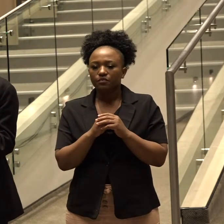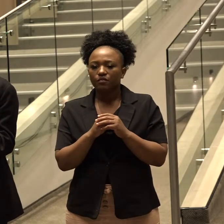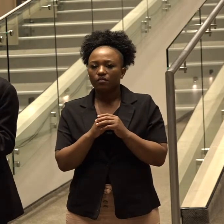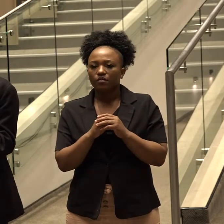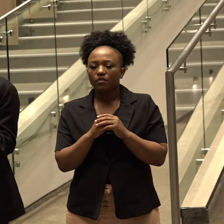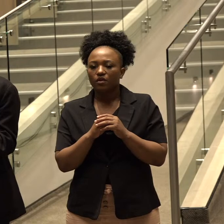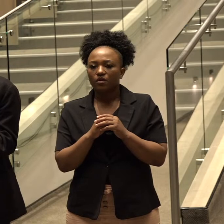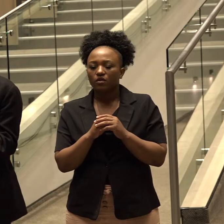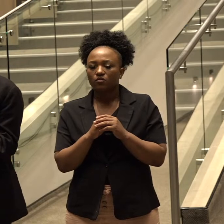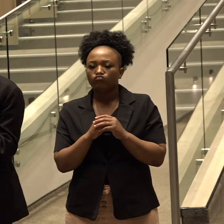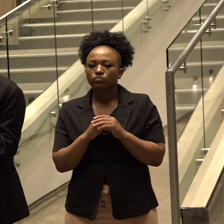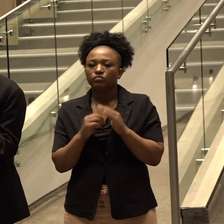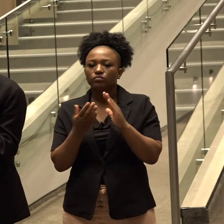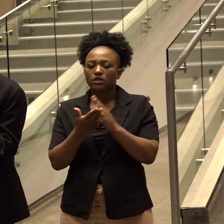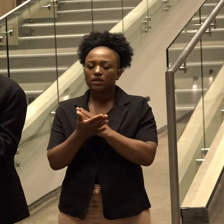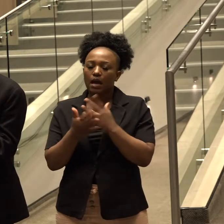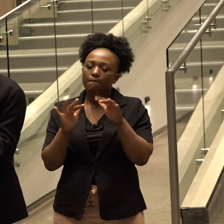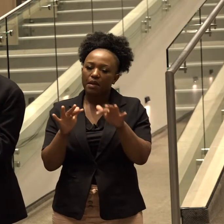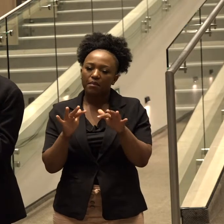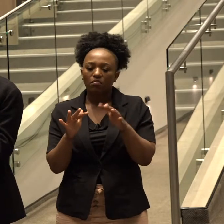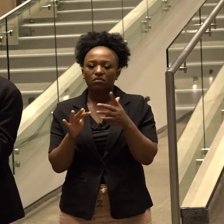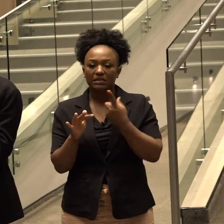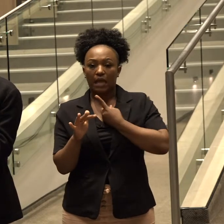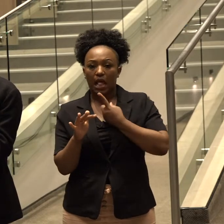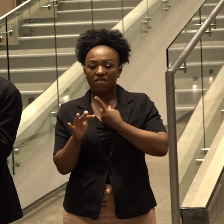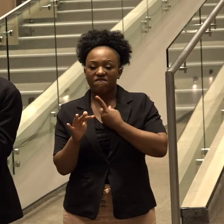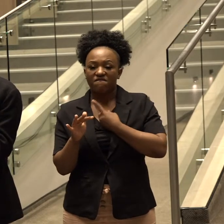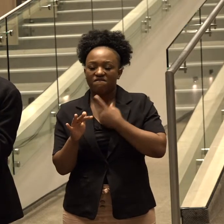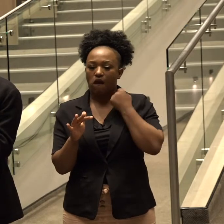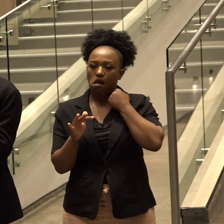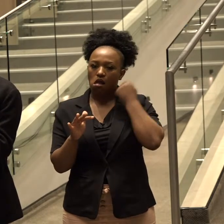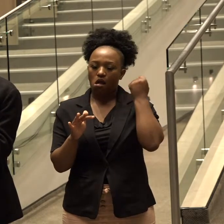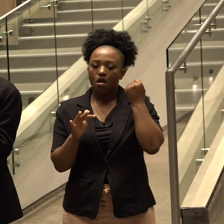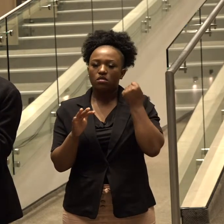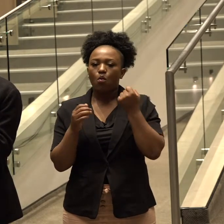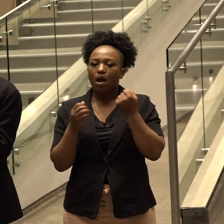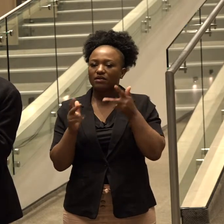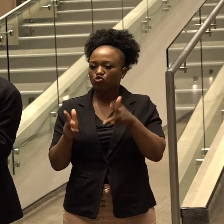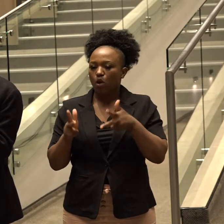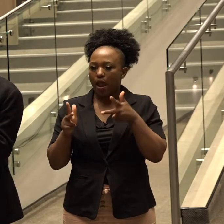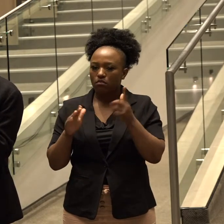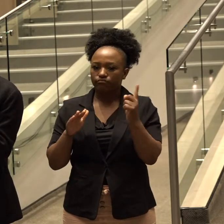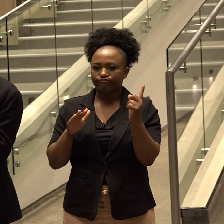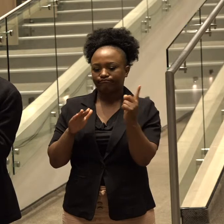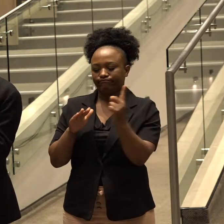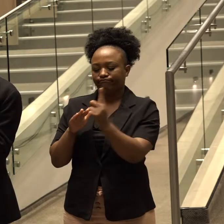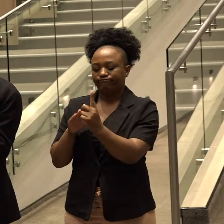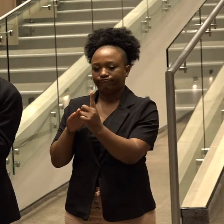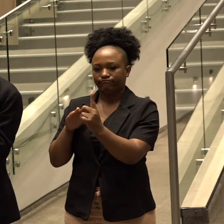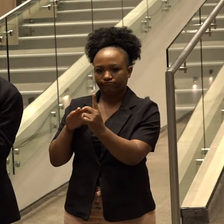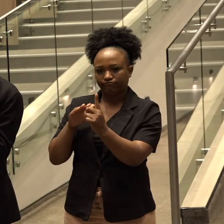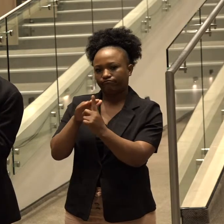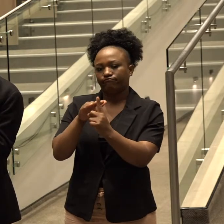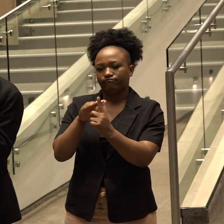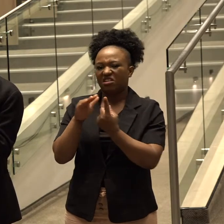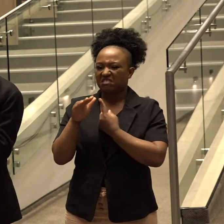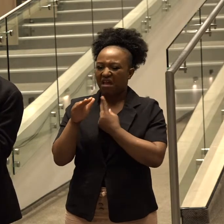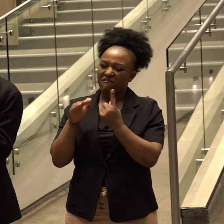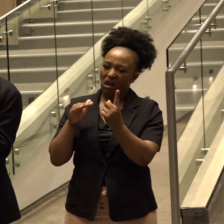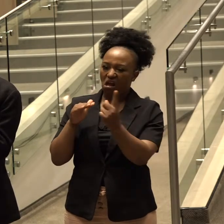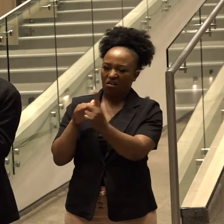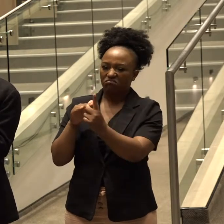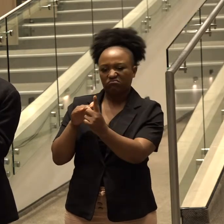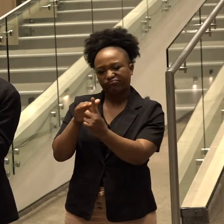people commit suicide because they just go and throw themselves on their Railway